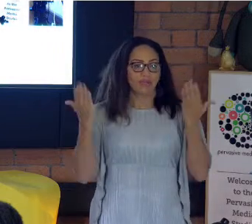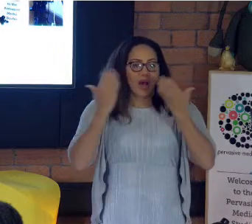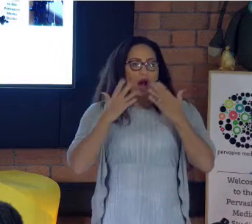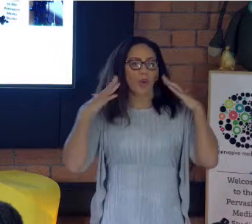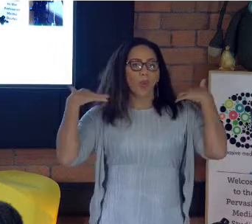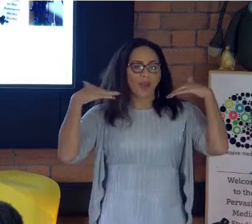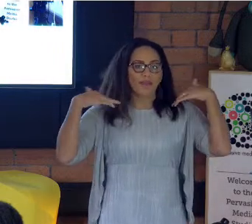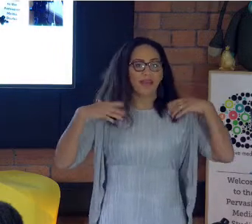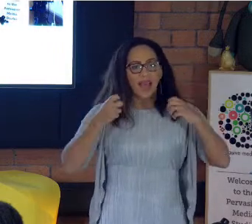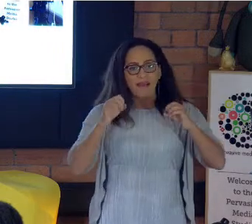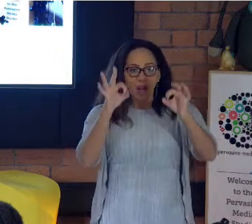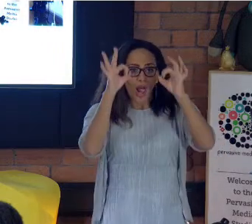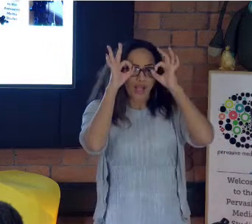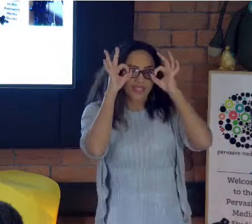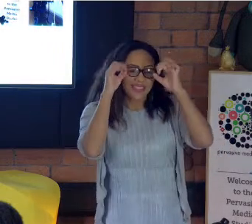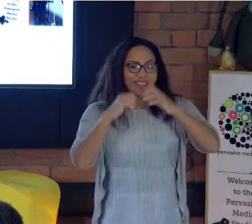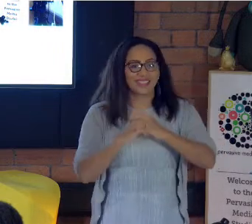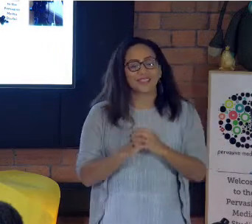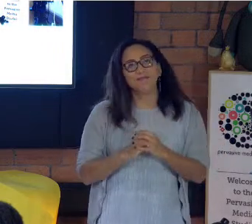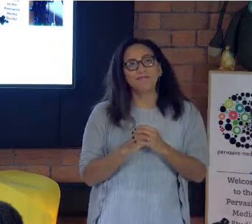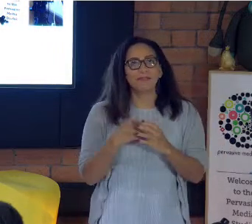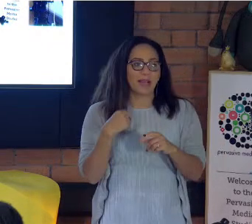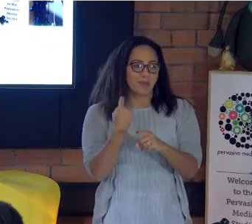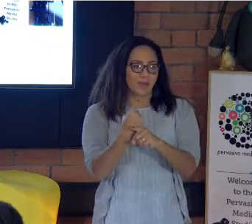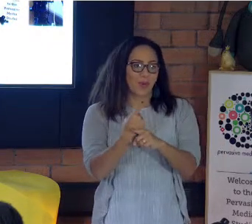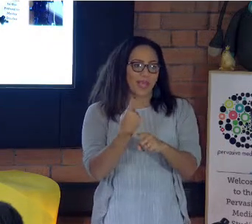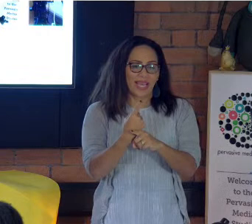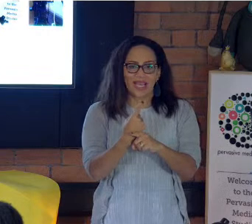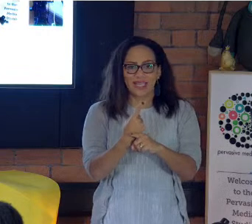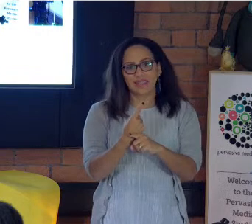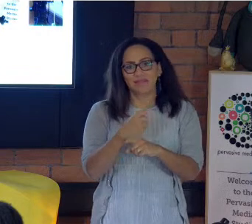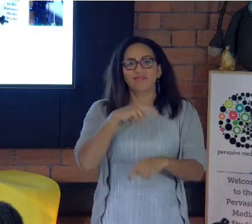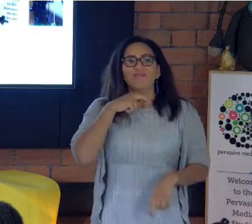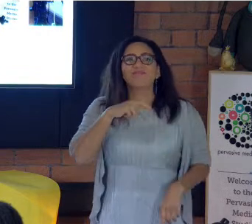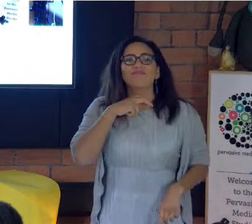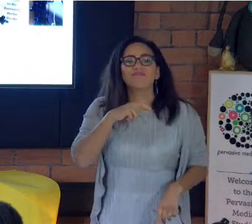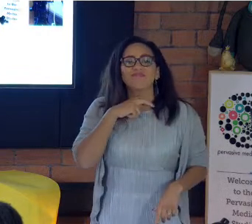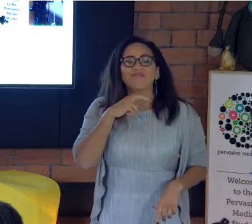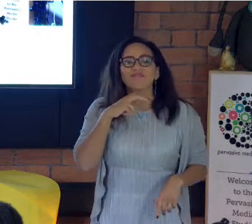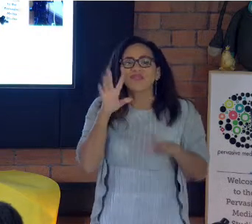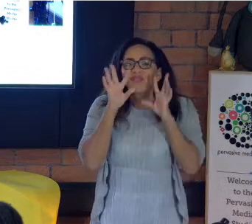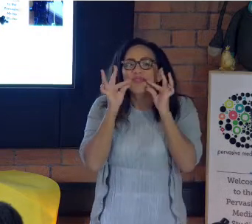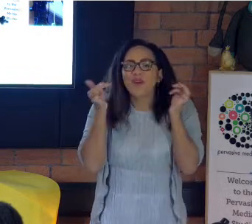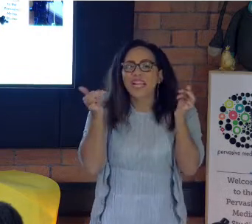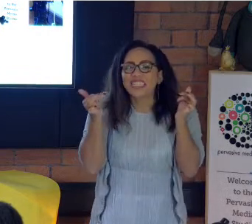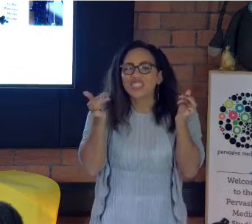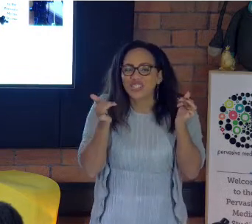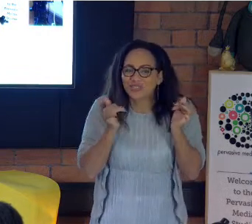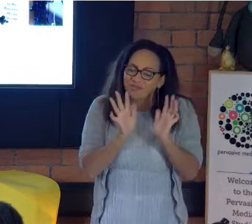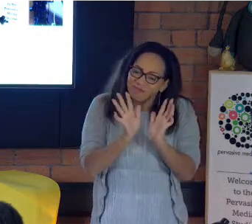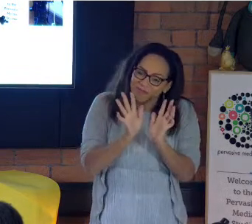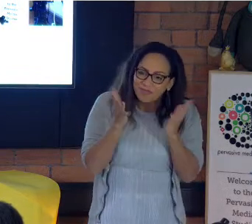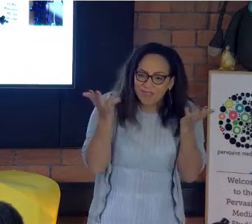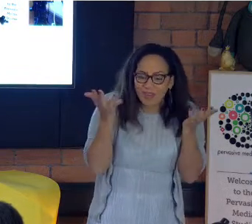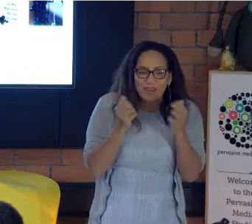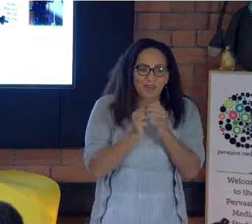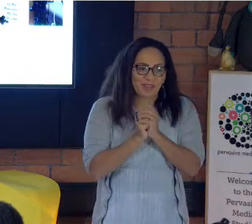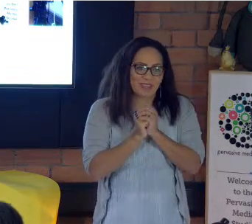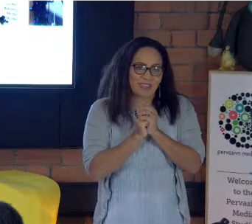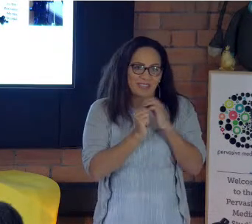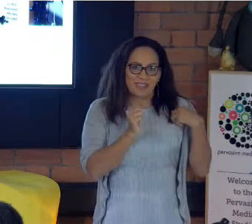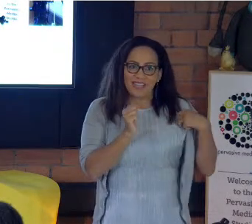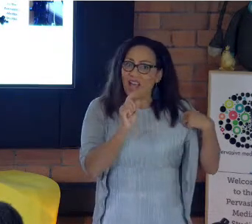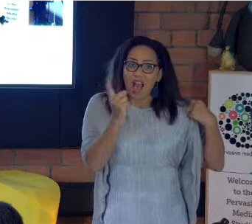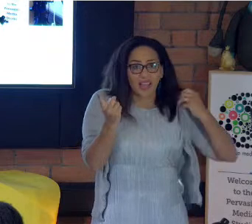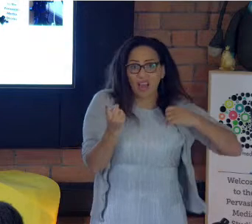wearing glasses, and I'm talking with a very strong French accent. So yeah, I can't seem to get rid